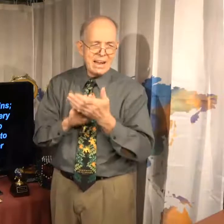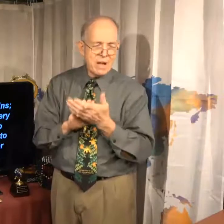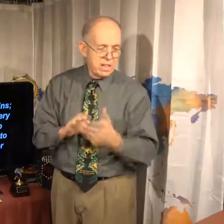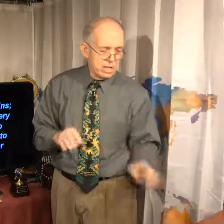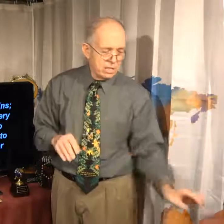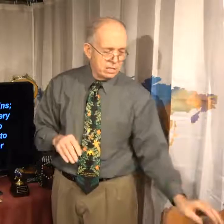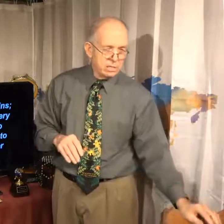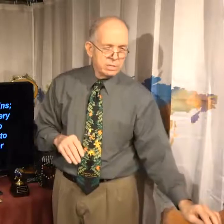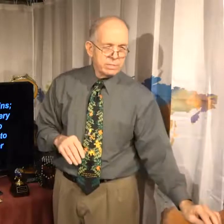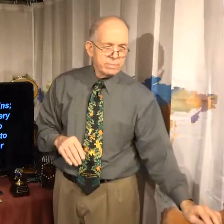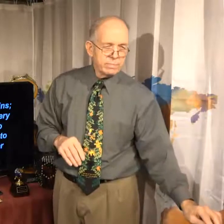evil.